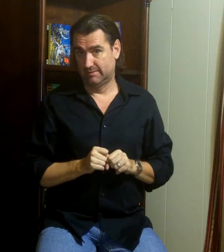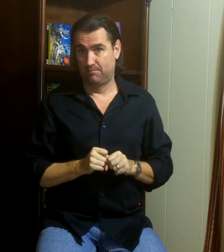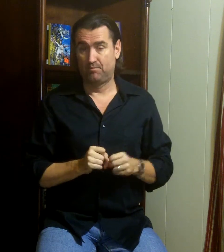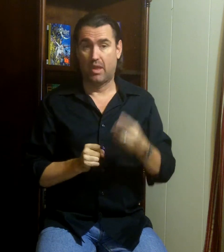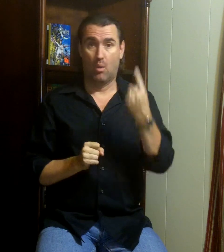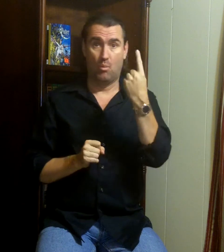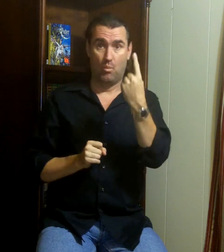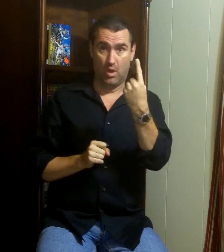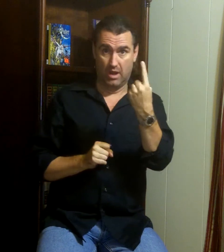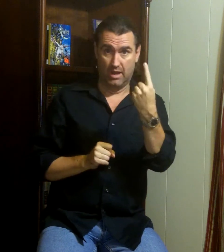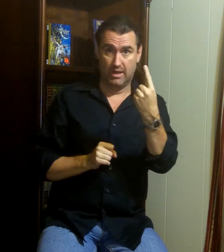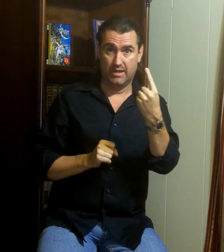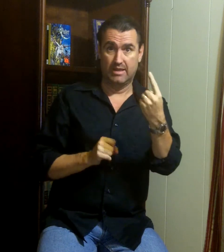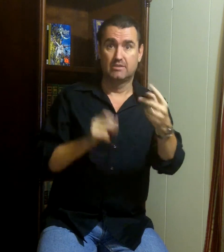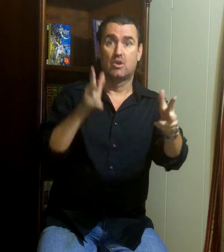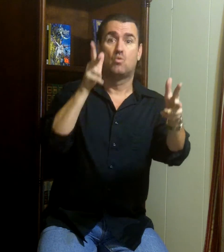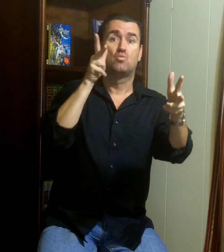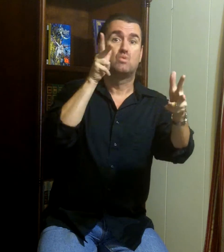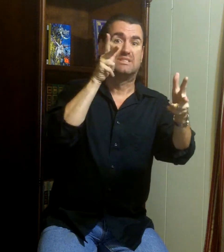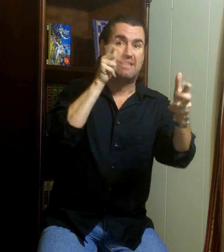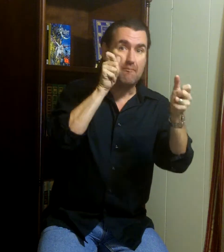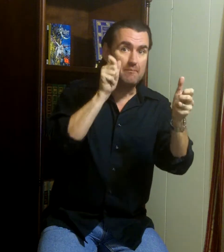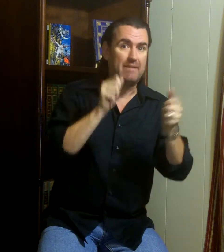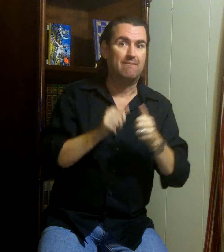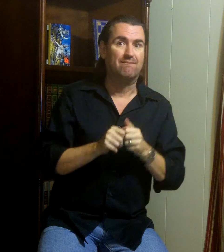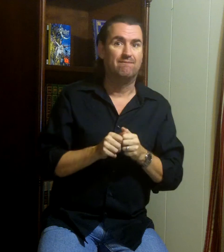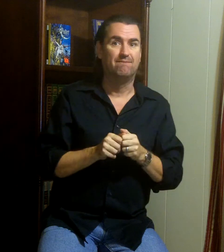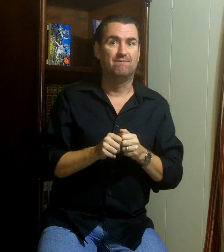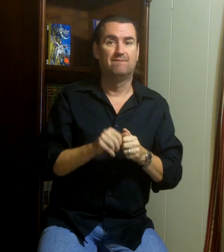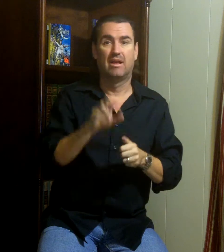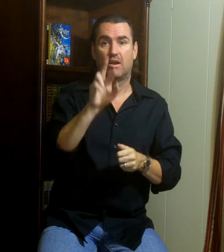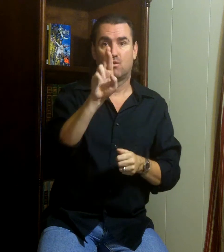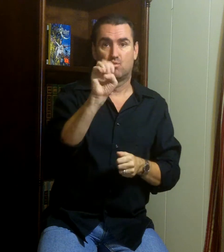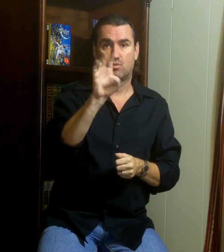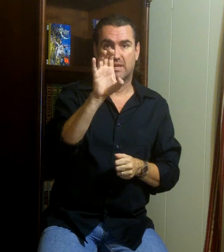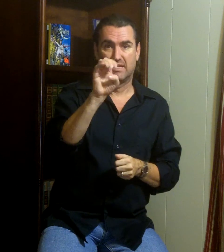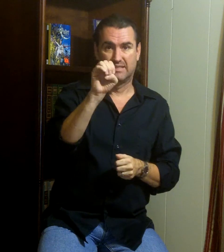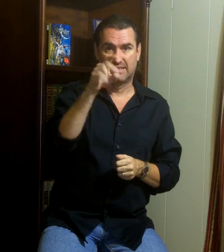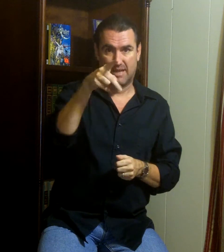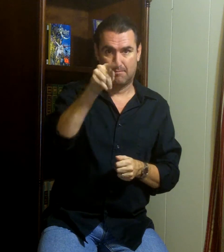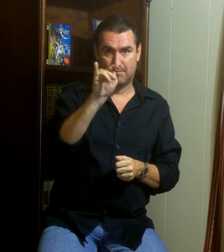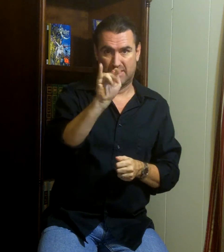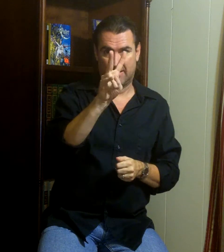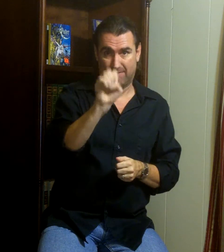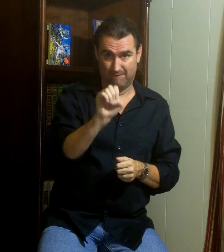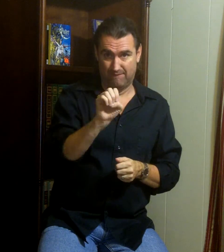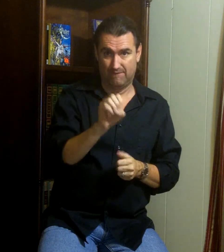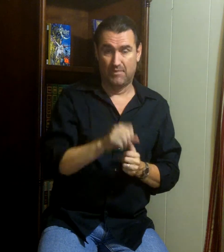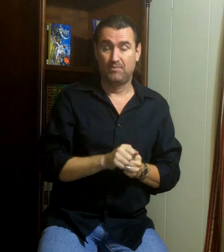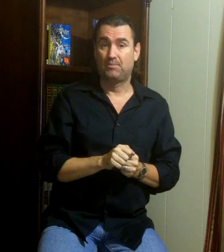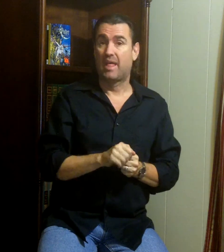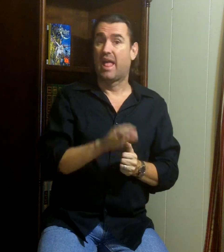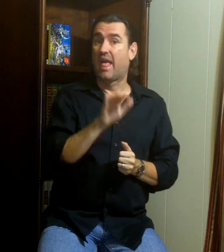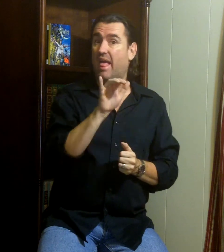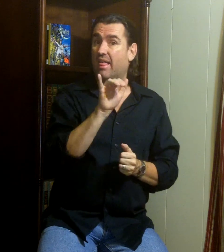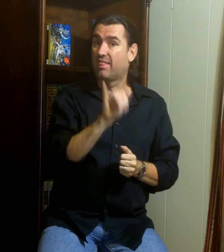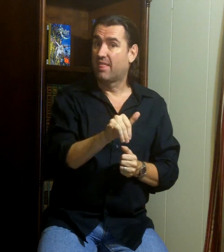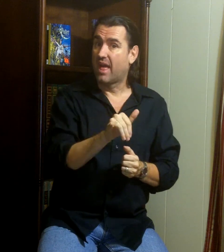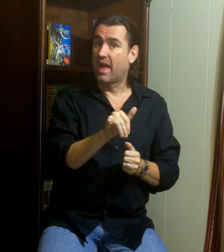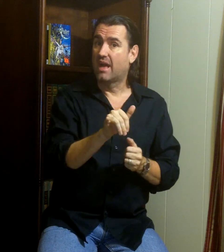receptive portion of their evaluation system. How the receptive portion works is they actually have somebody on